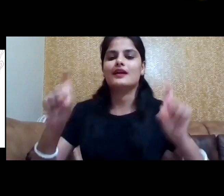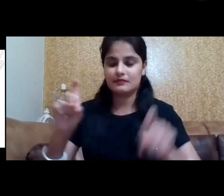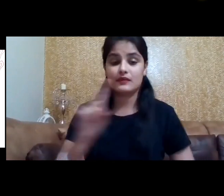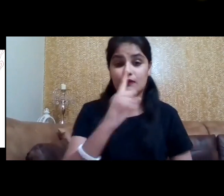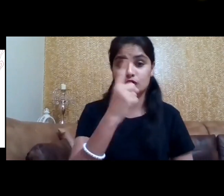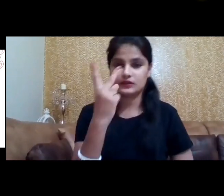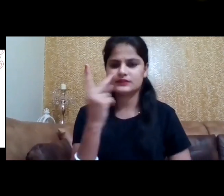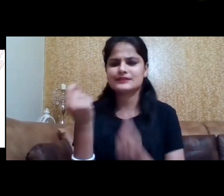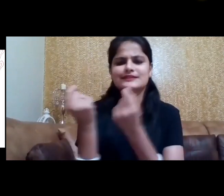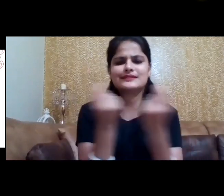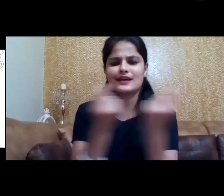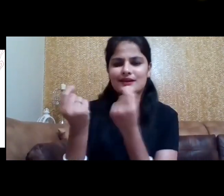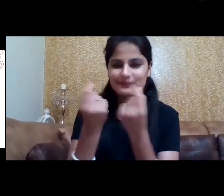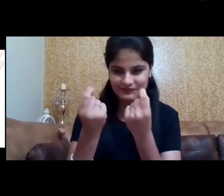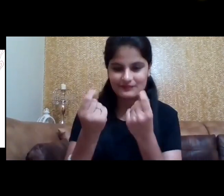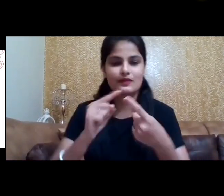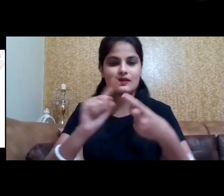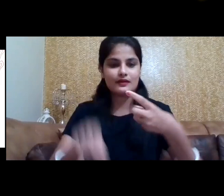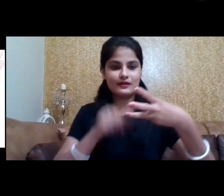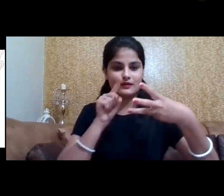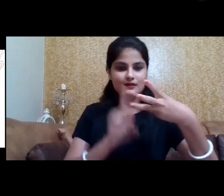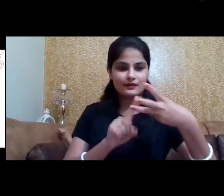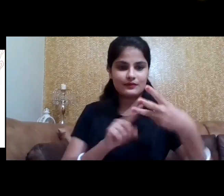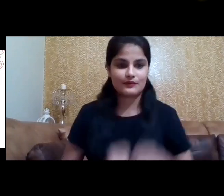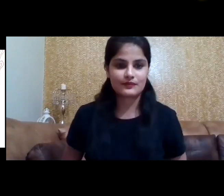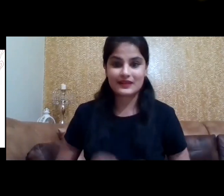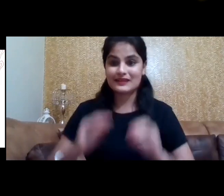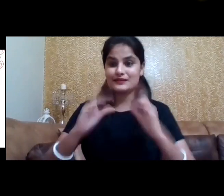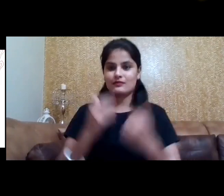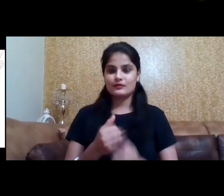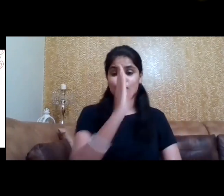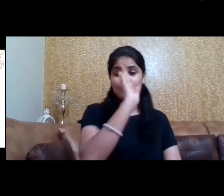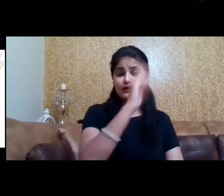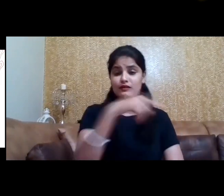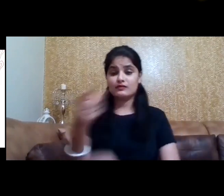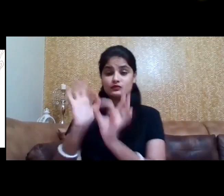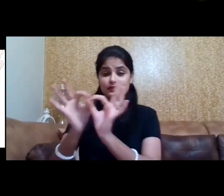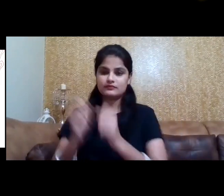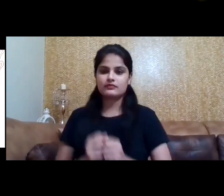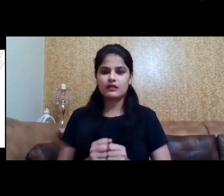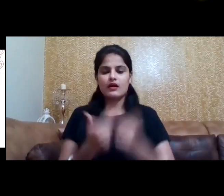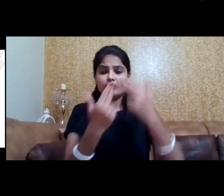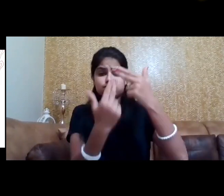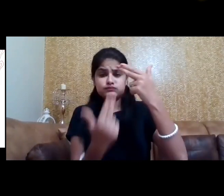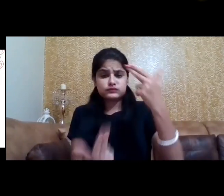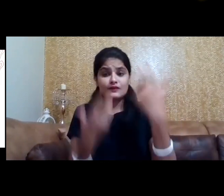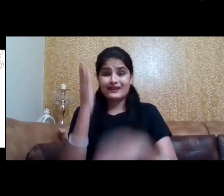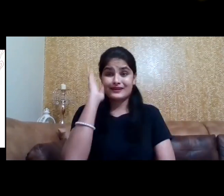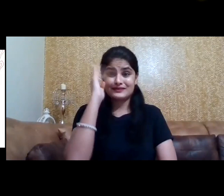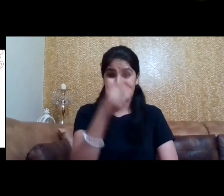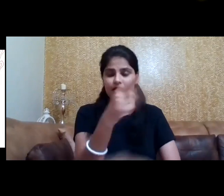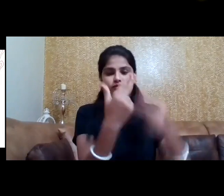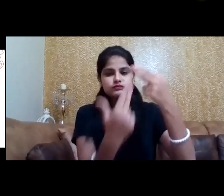when the interpreter is ready, then you can start presenting, and similarly for the hearing as well. And the third one